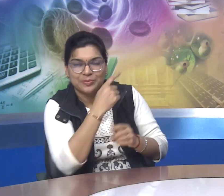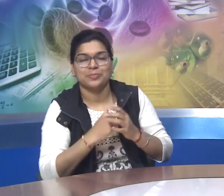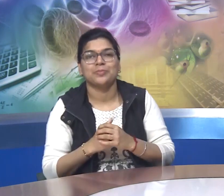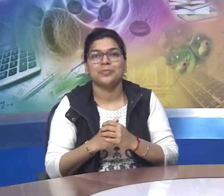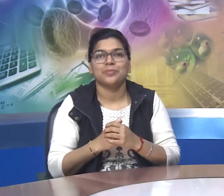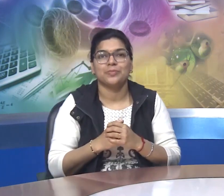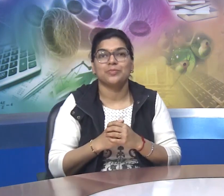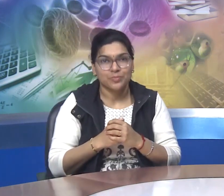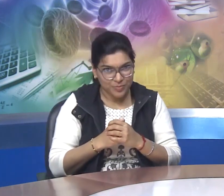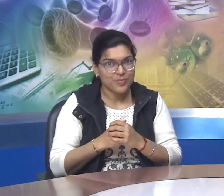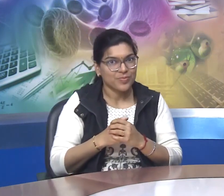becomes subject.